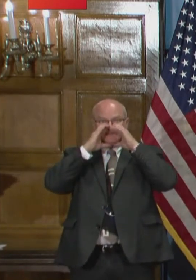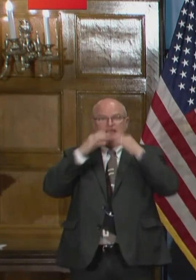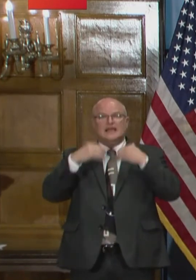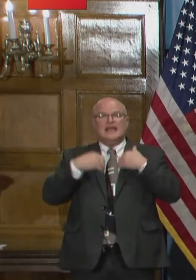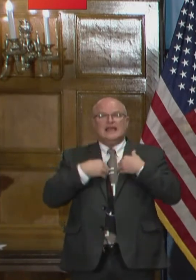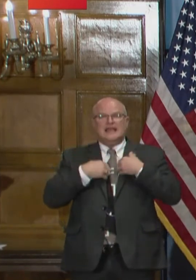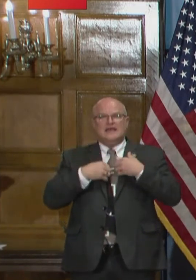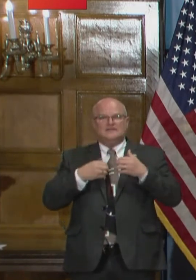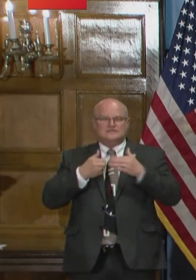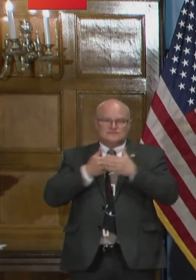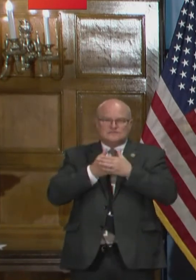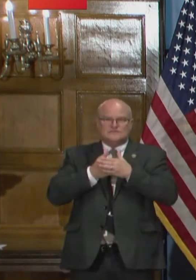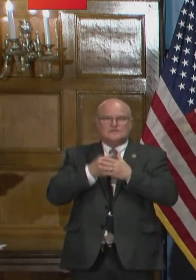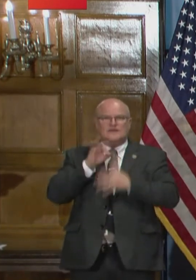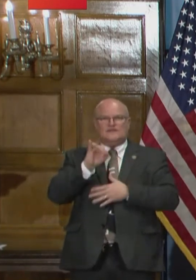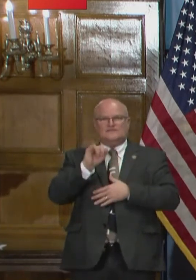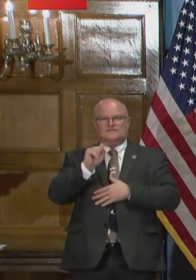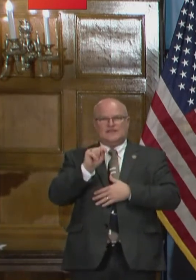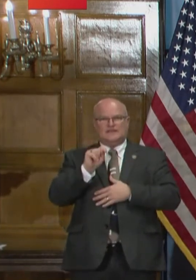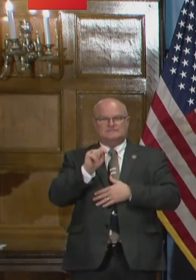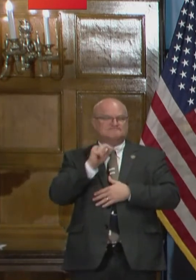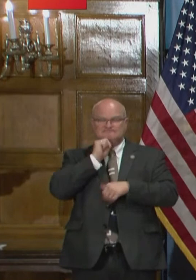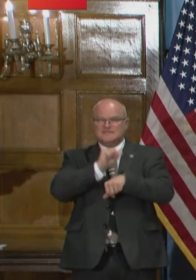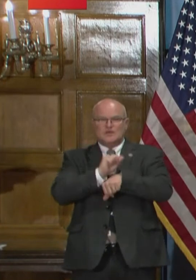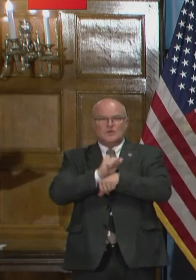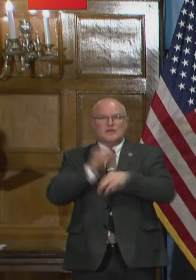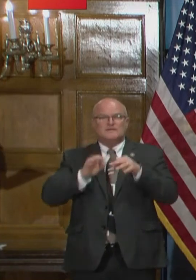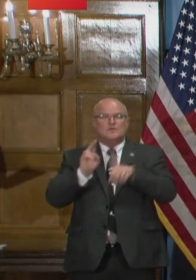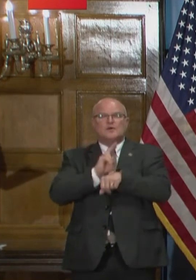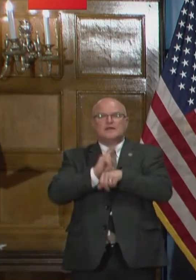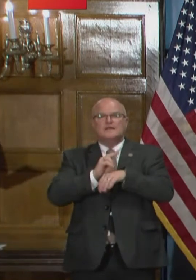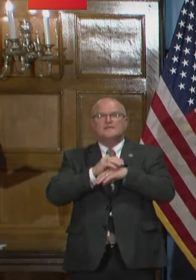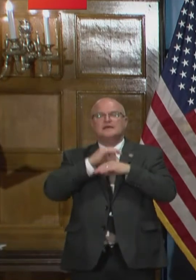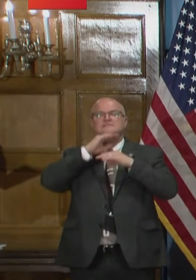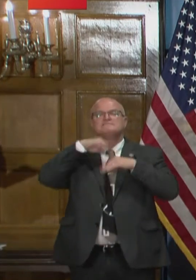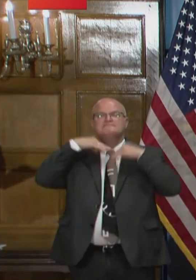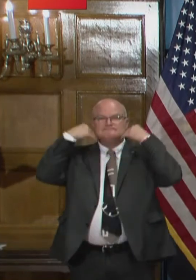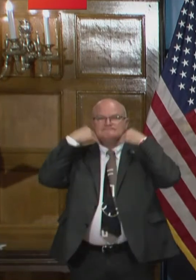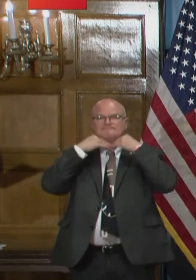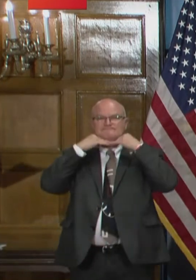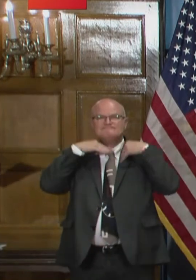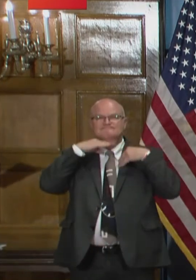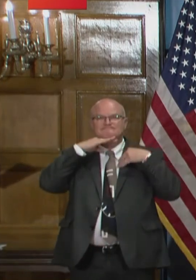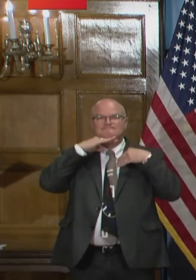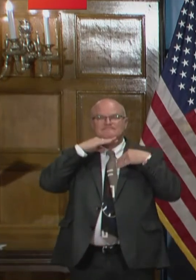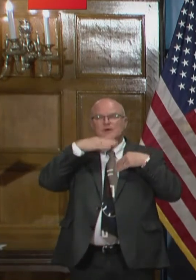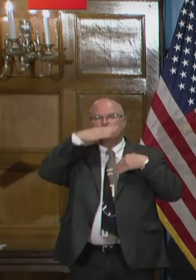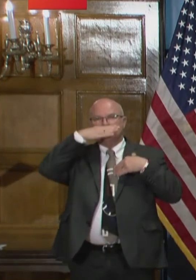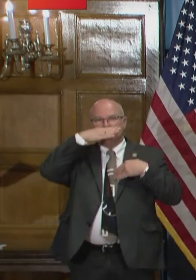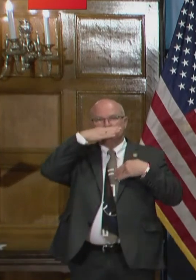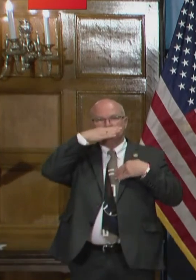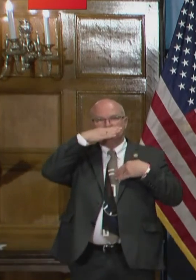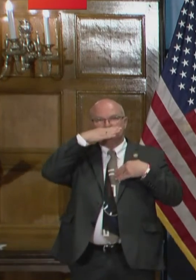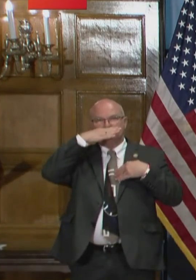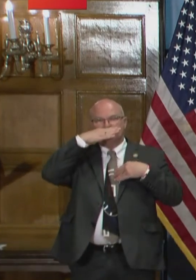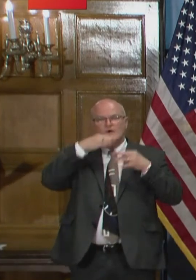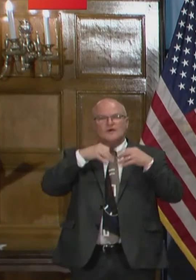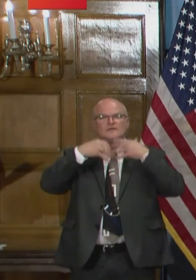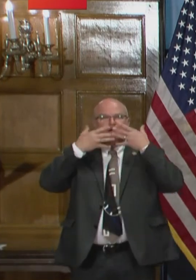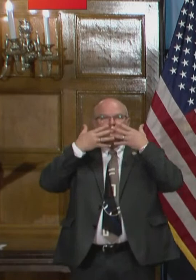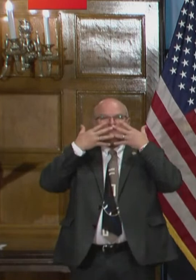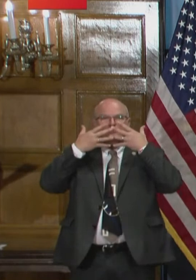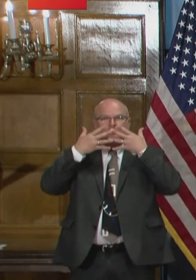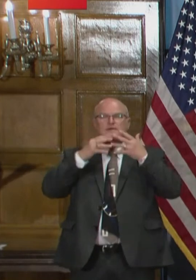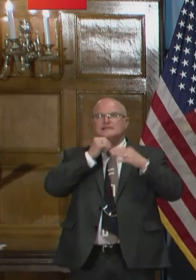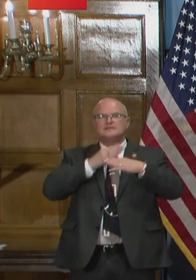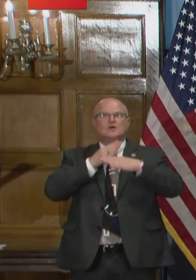snug fit. It doesn't work if you wear the mask under your chin or under your nose, or if they're loose and